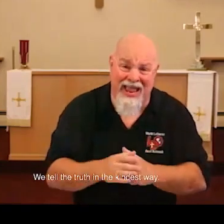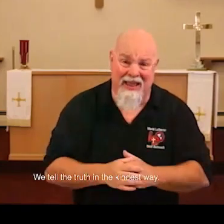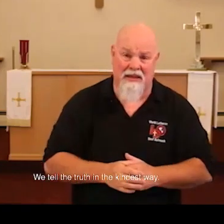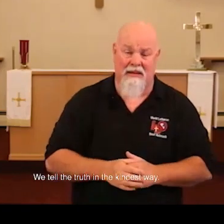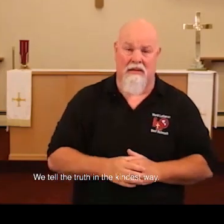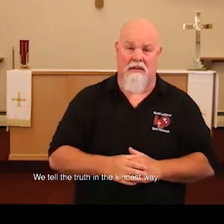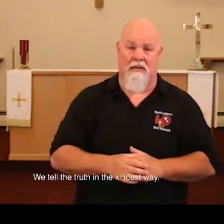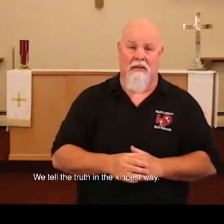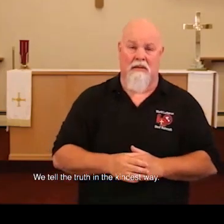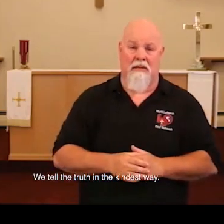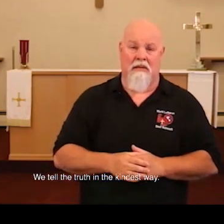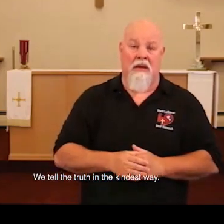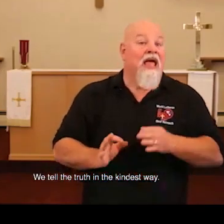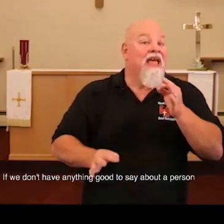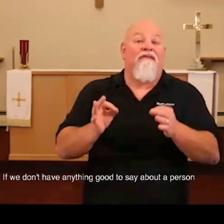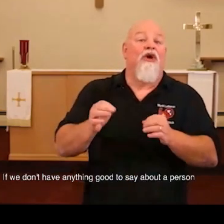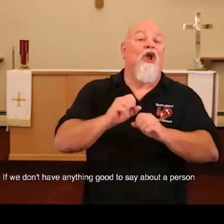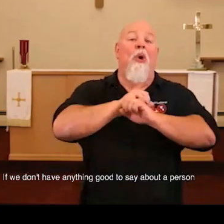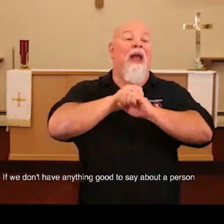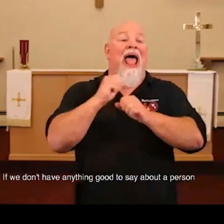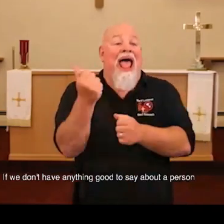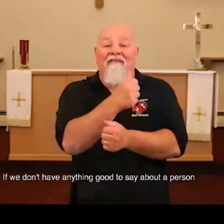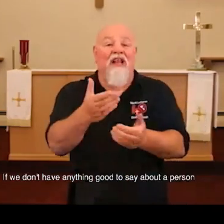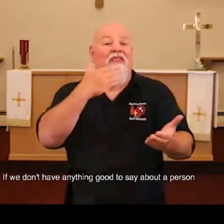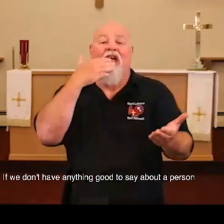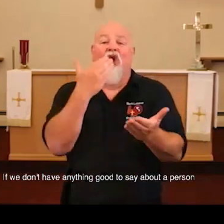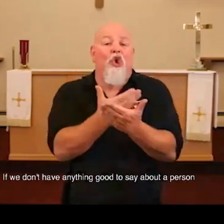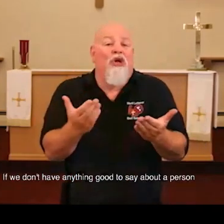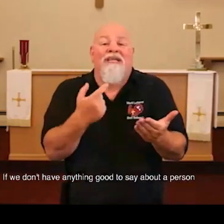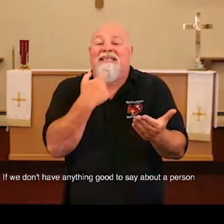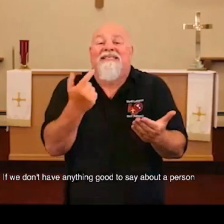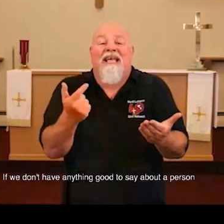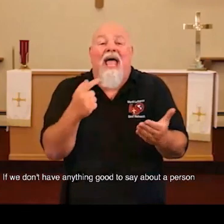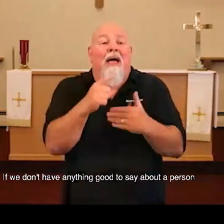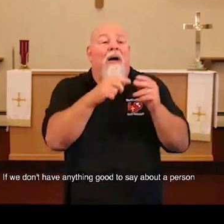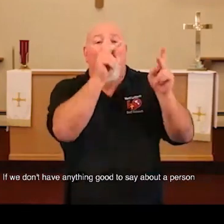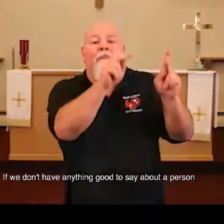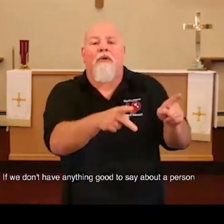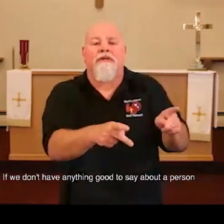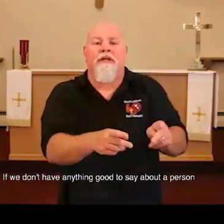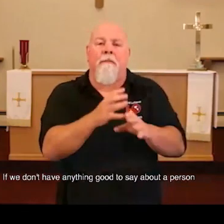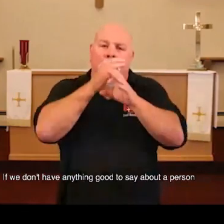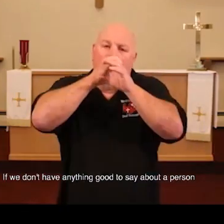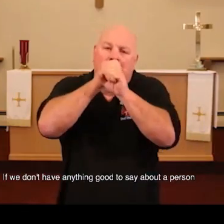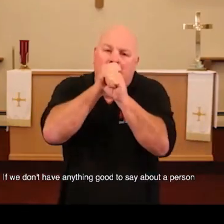way. If we don't have anything good to say about the person,